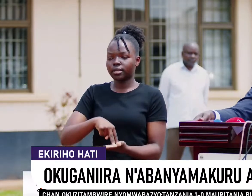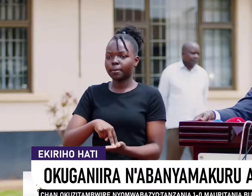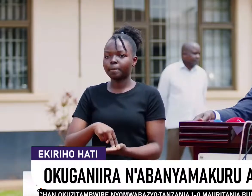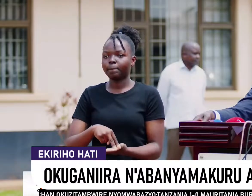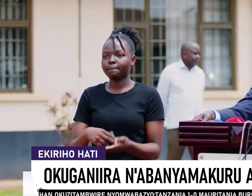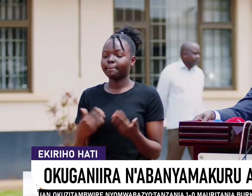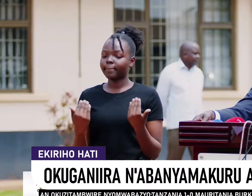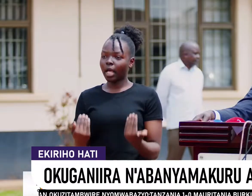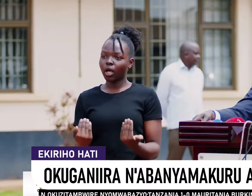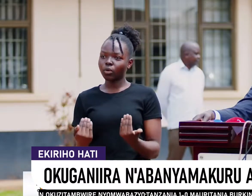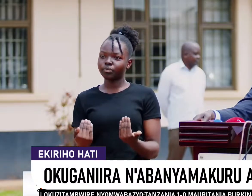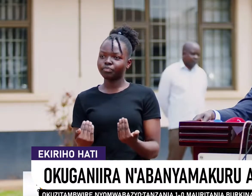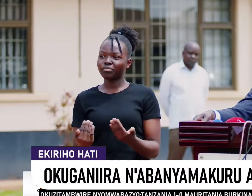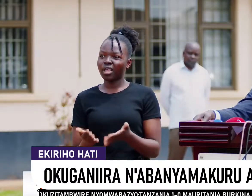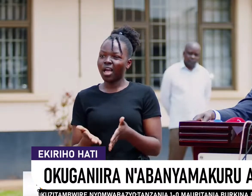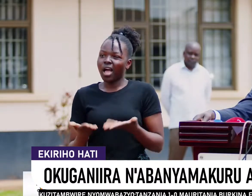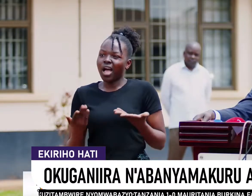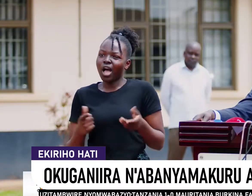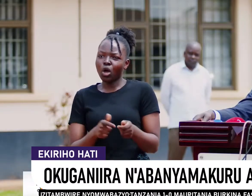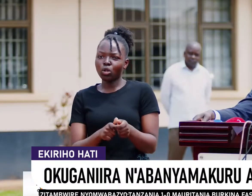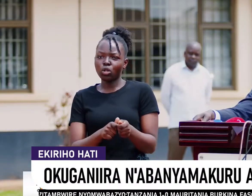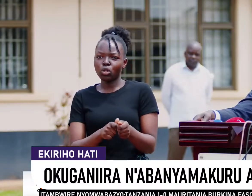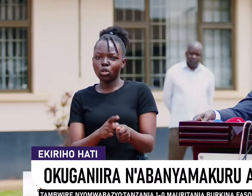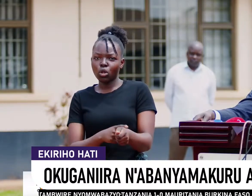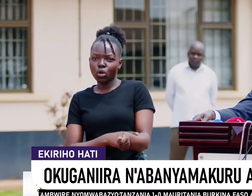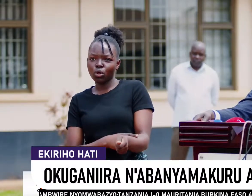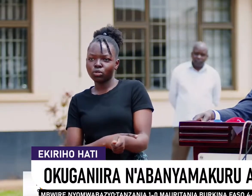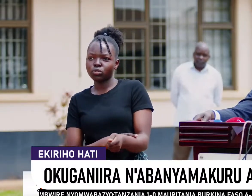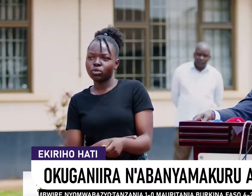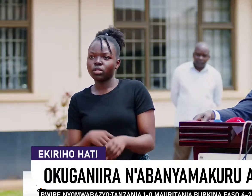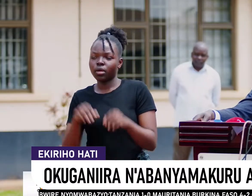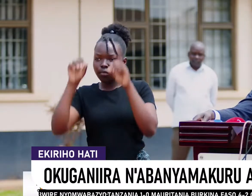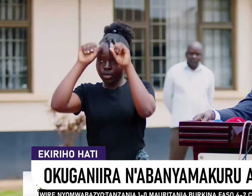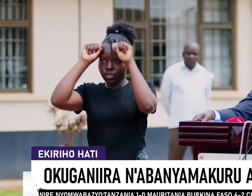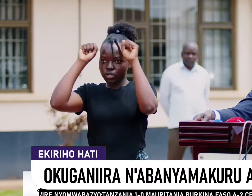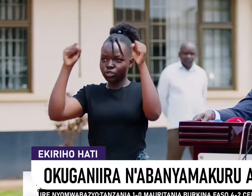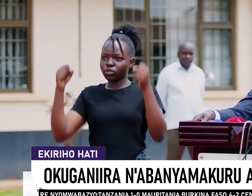Now, how long will the presidential aspirants take? I have said